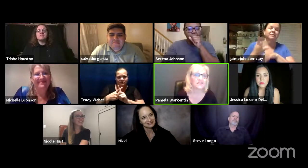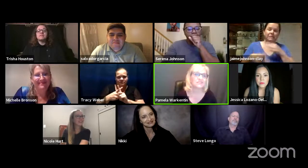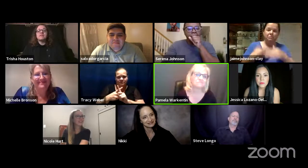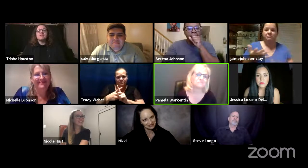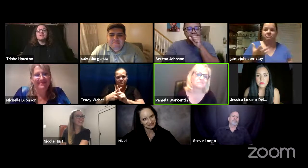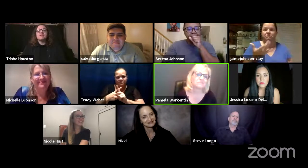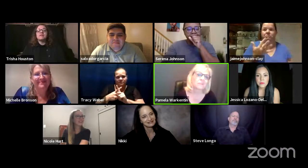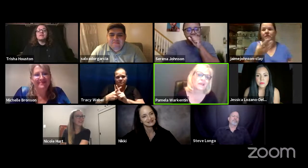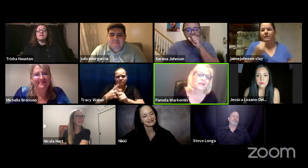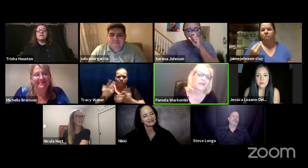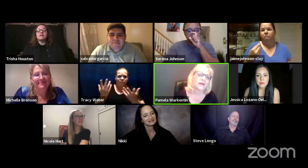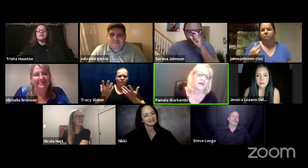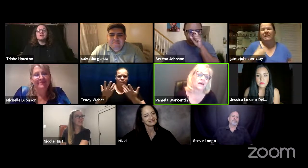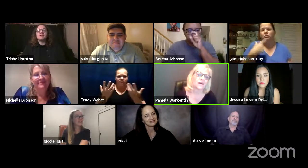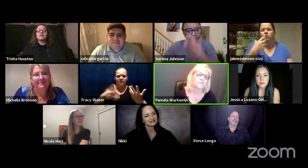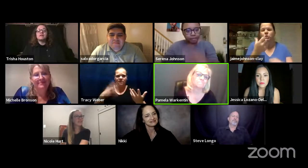months. And